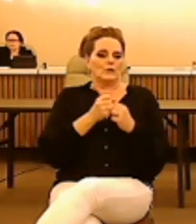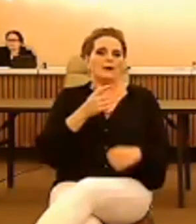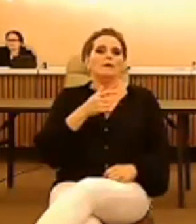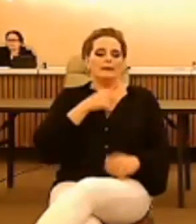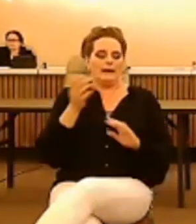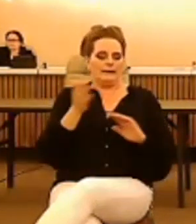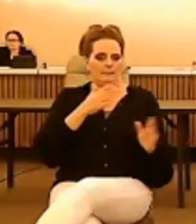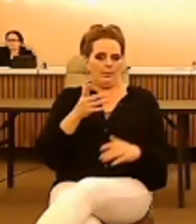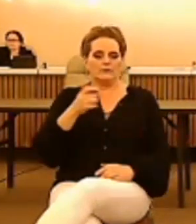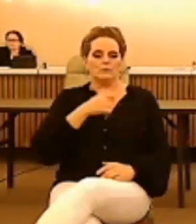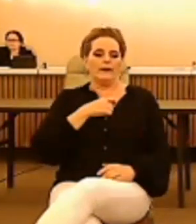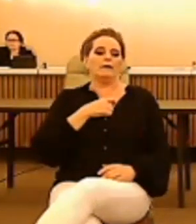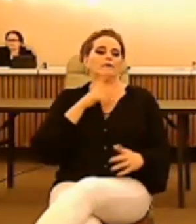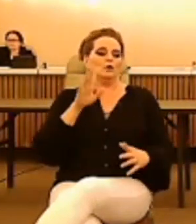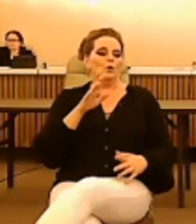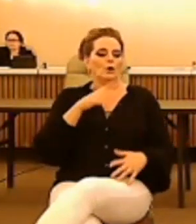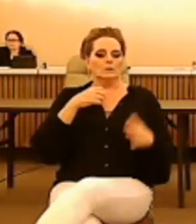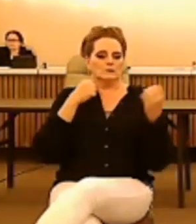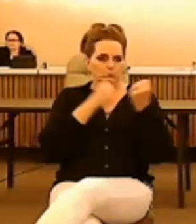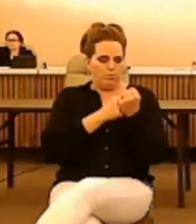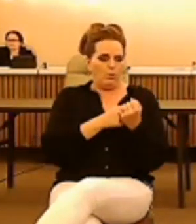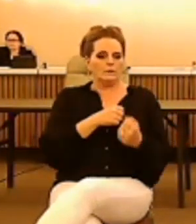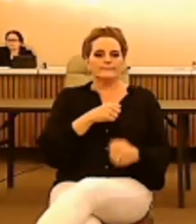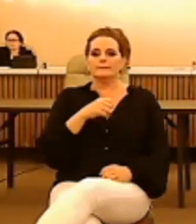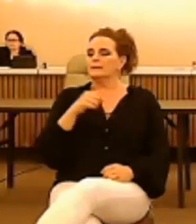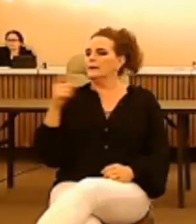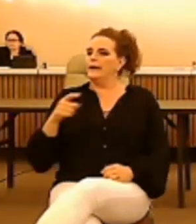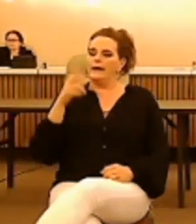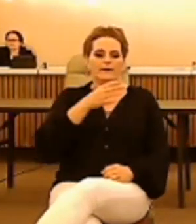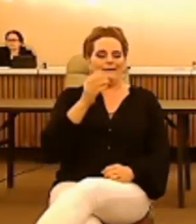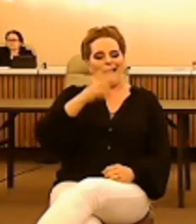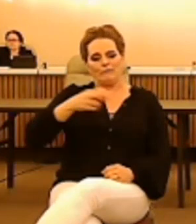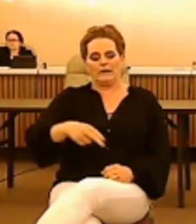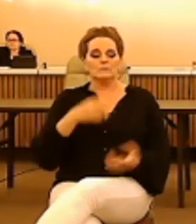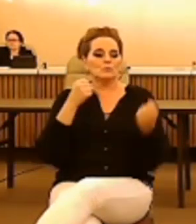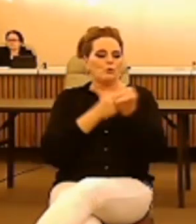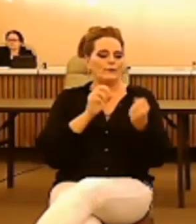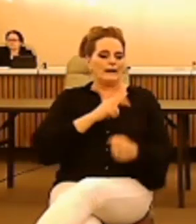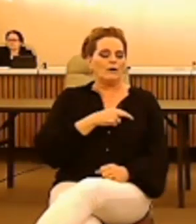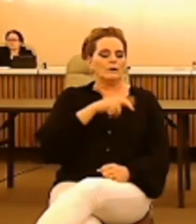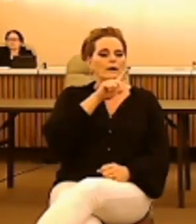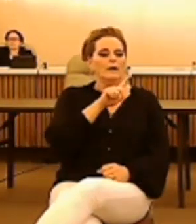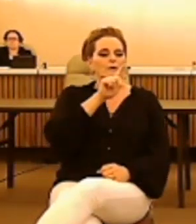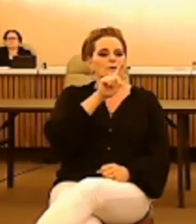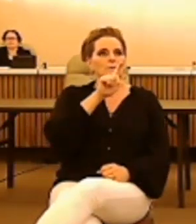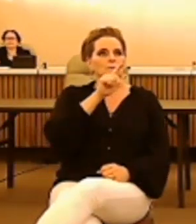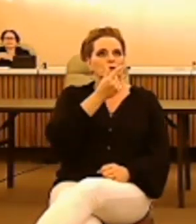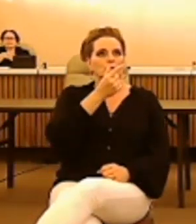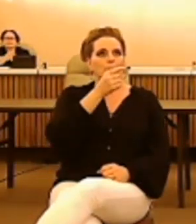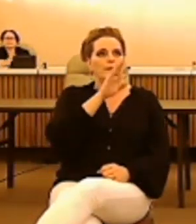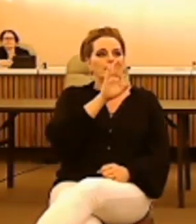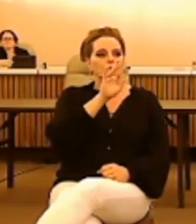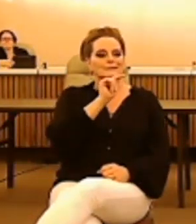again, your unanimous support in Henrietta supporting our LGBTQ